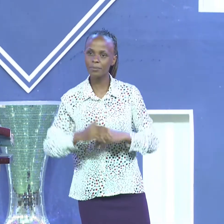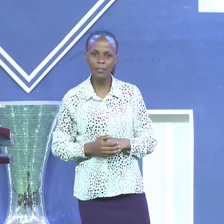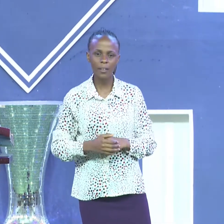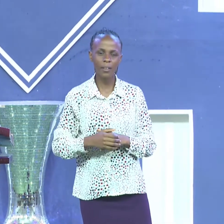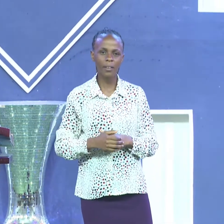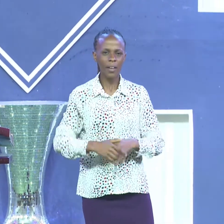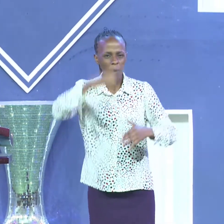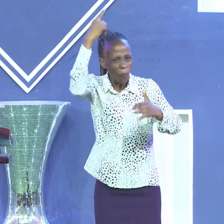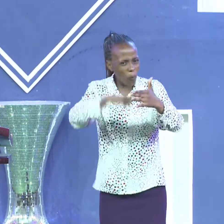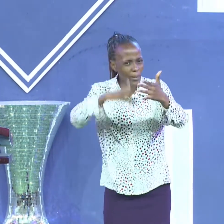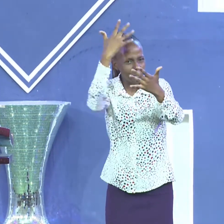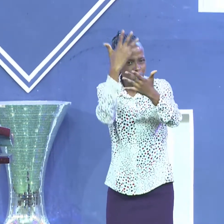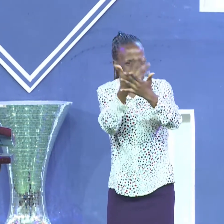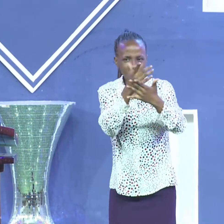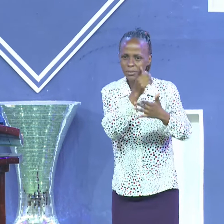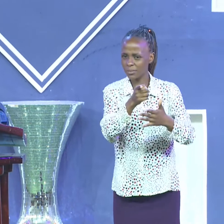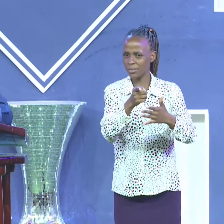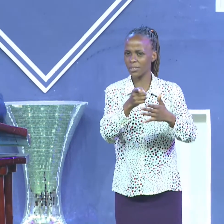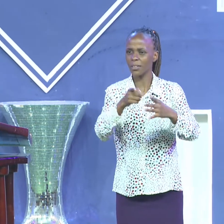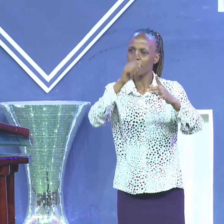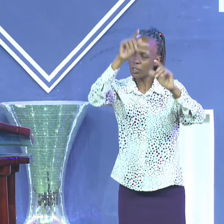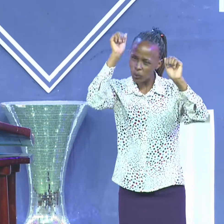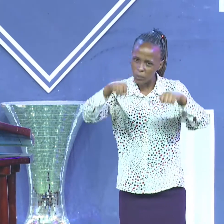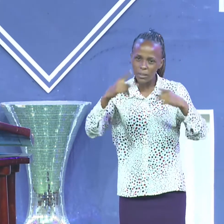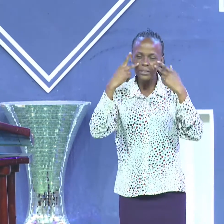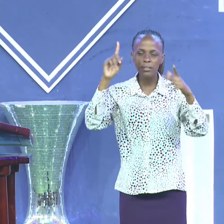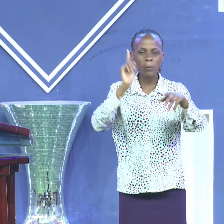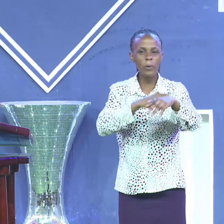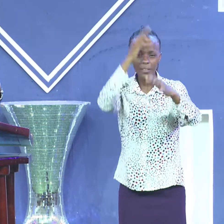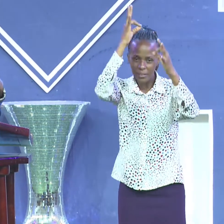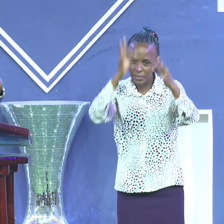home. Which kind of prison is that?